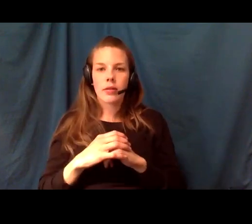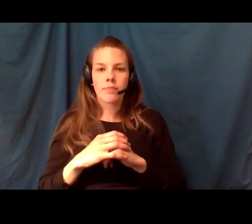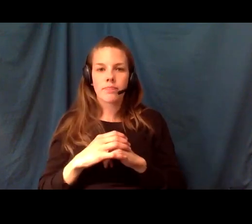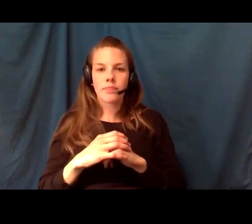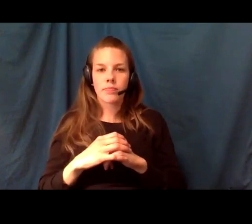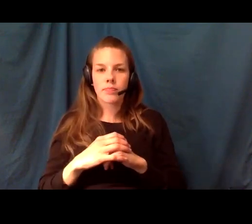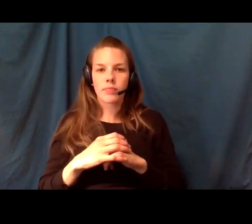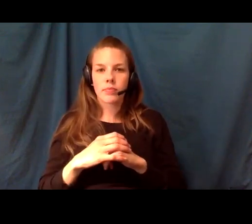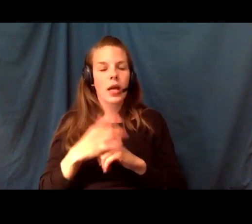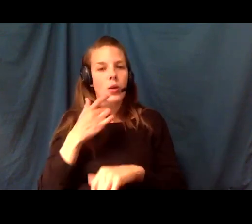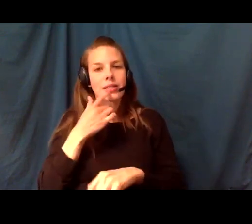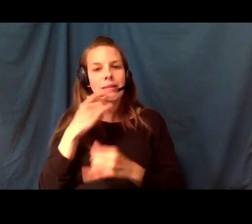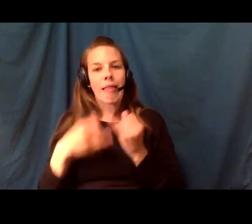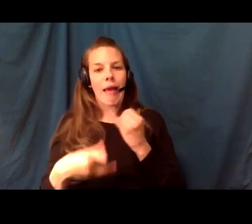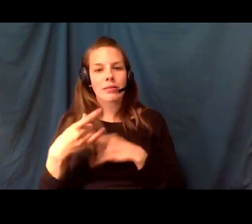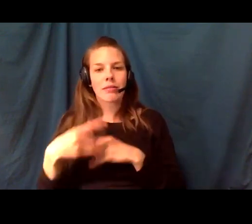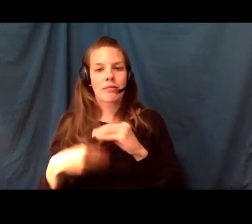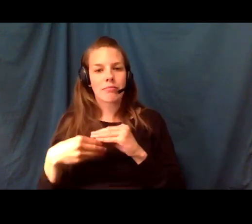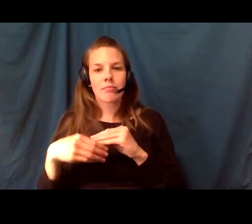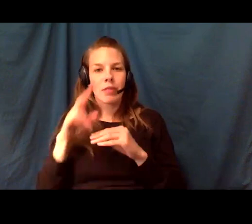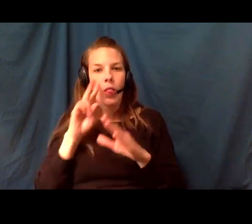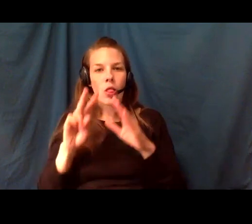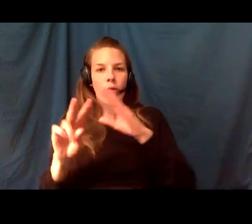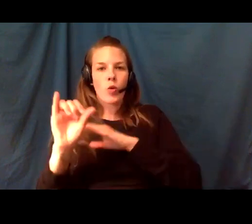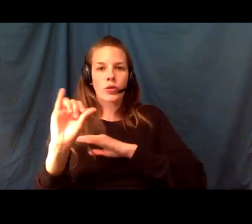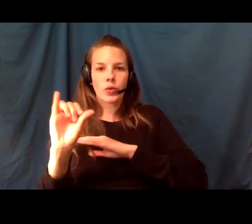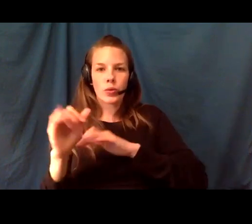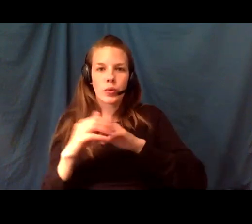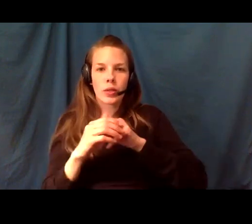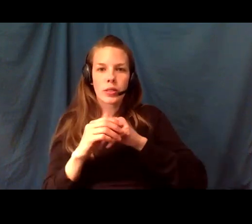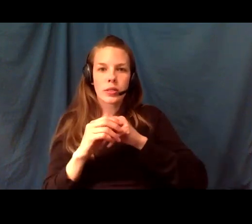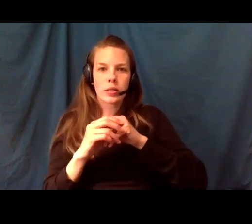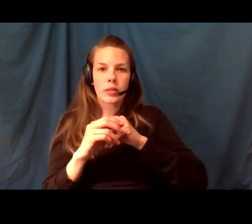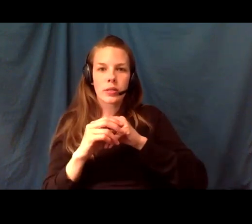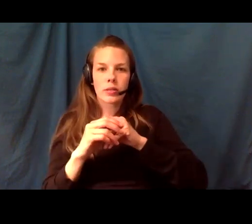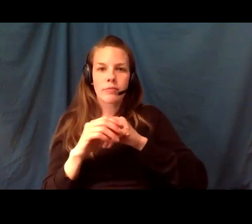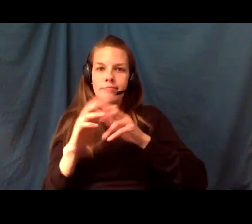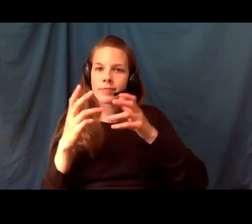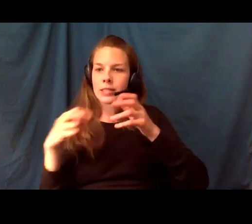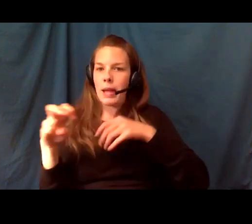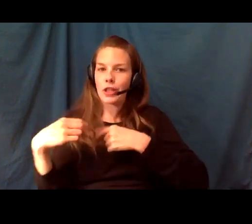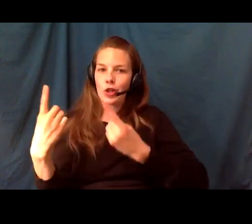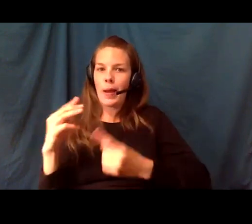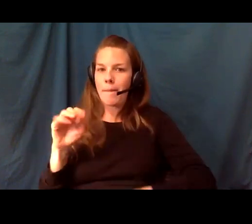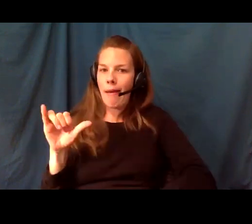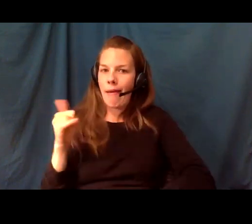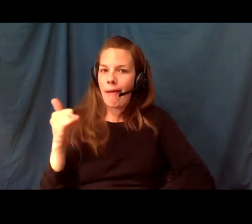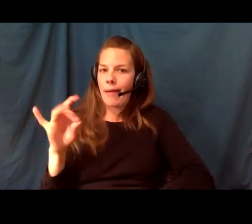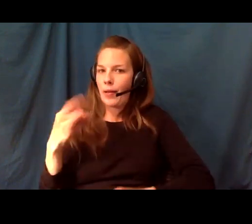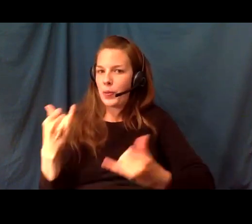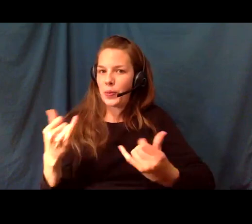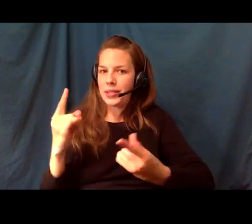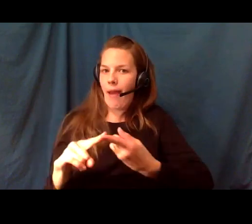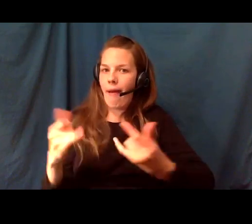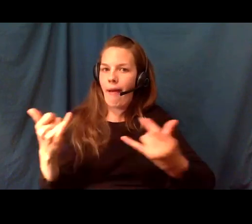And then I would just say lastly, kind of looking forward as well, it's been a journey from May 18th all the way to today.